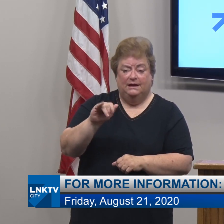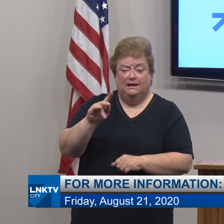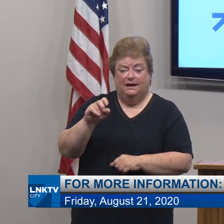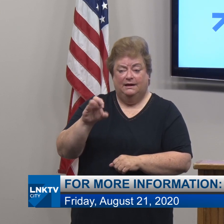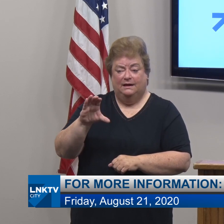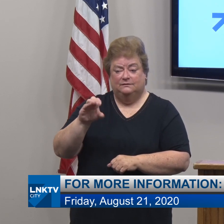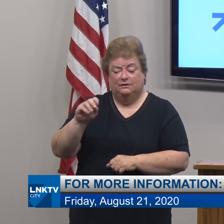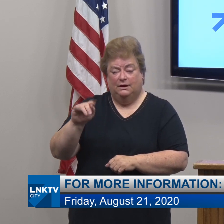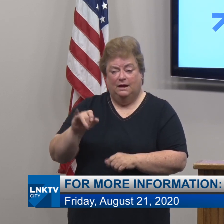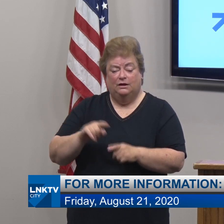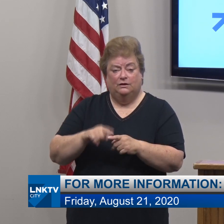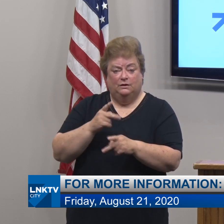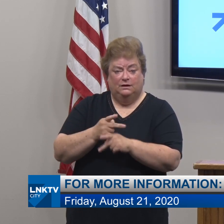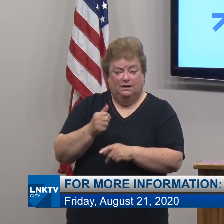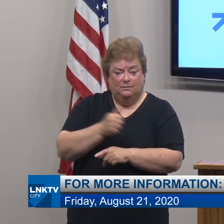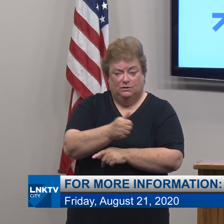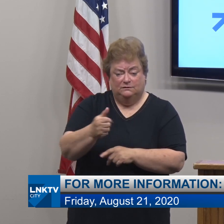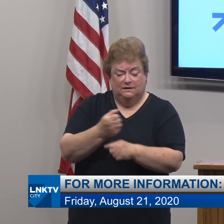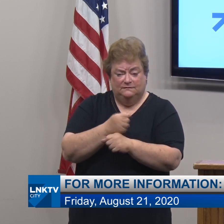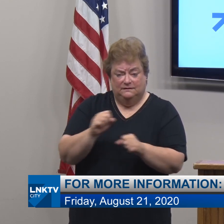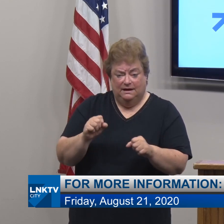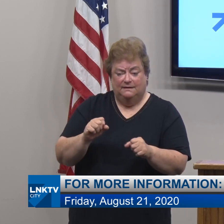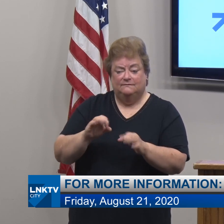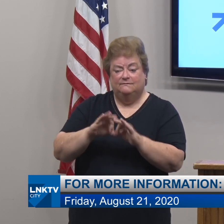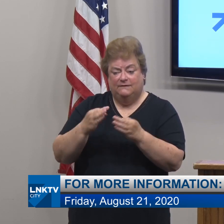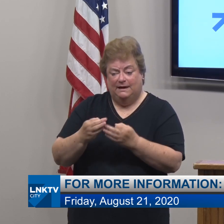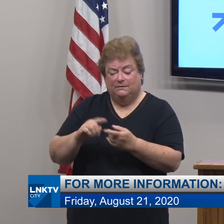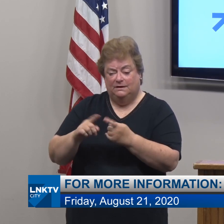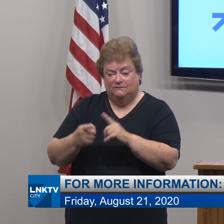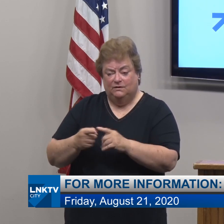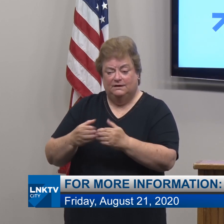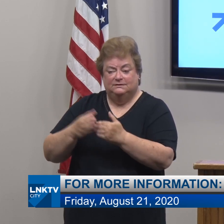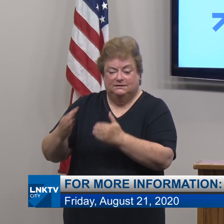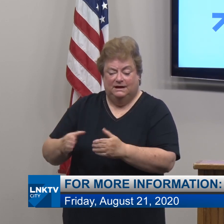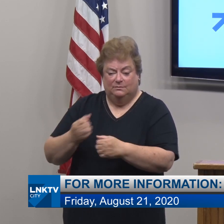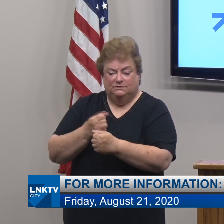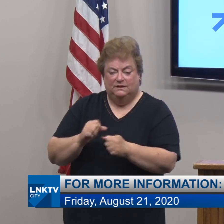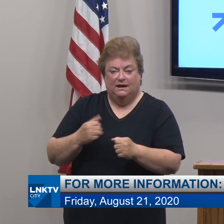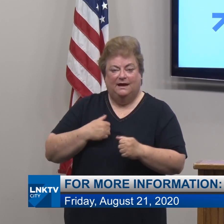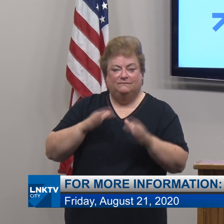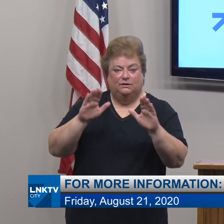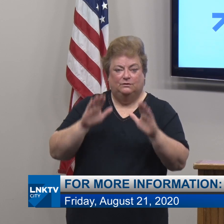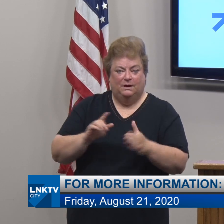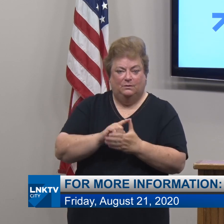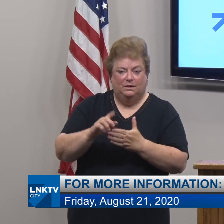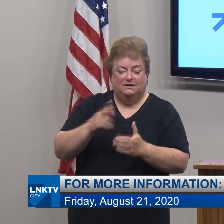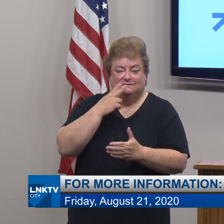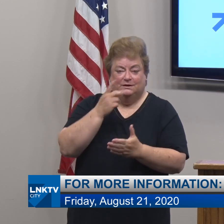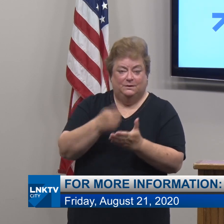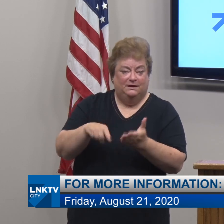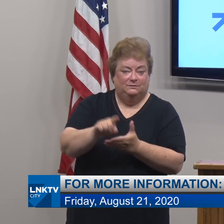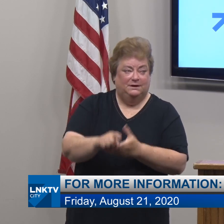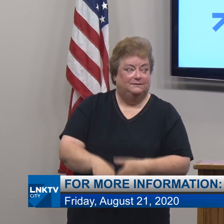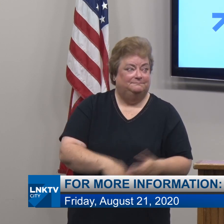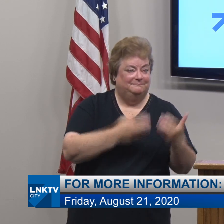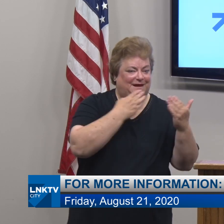to keep yourself safe, to keep your family and friends and your neighbors safe. Have a great weekend, and we'll see you next week.